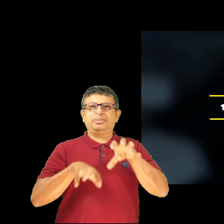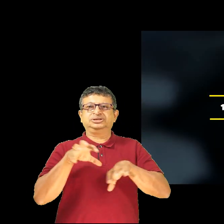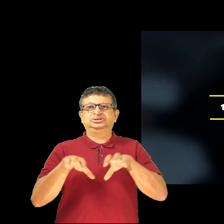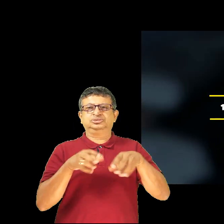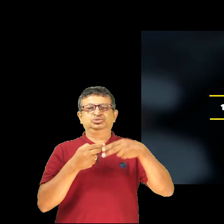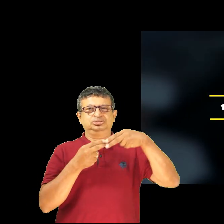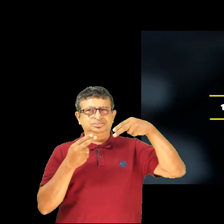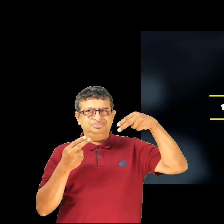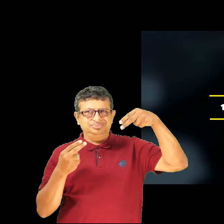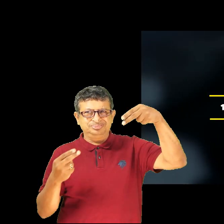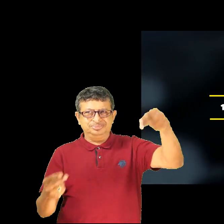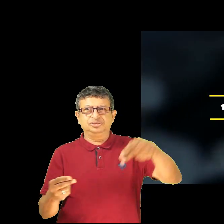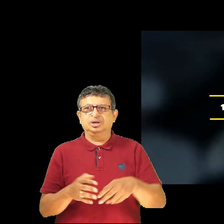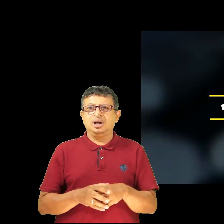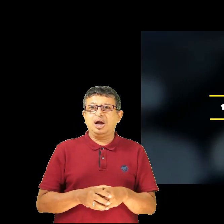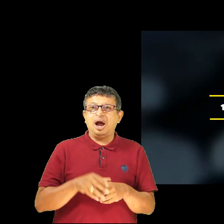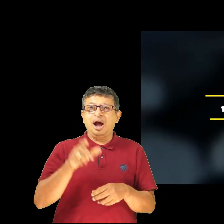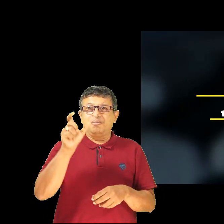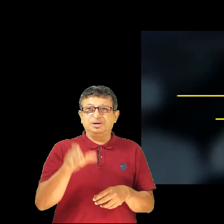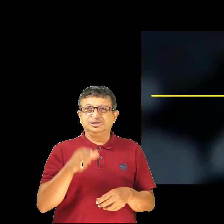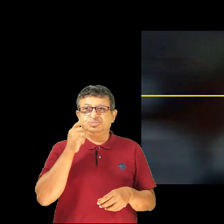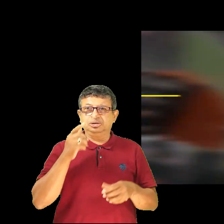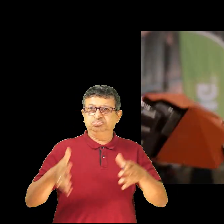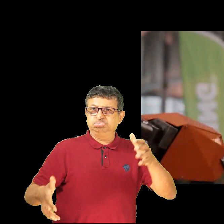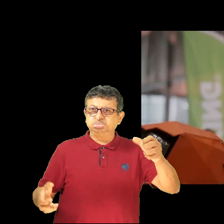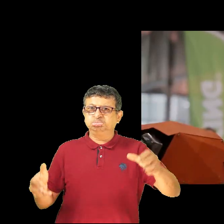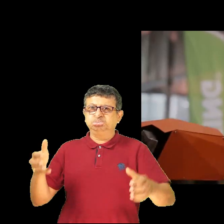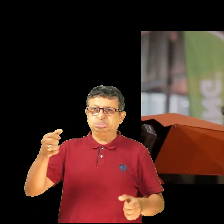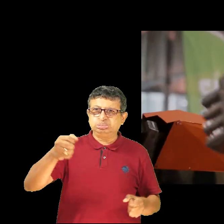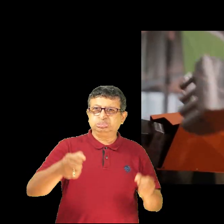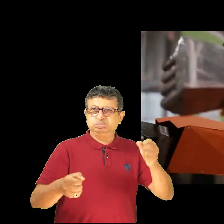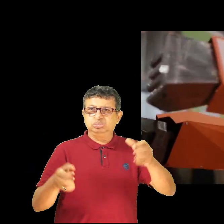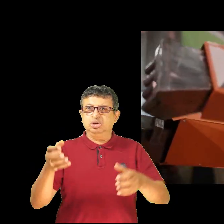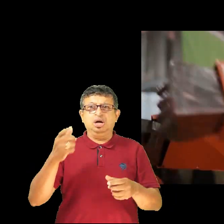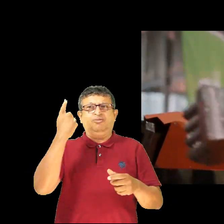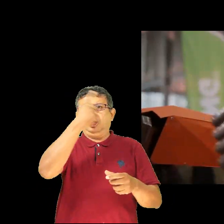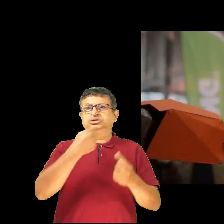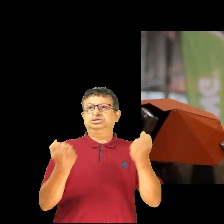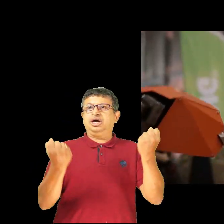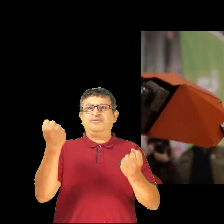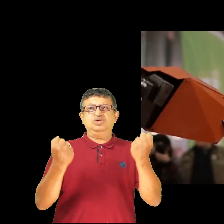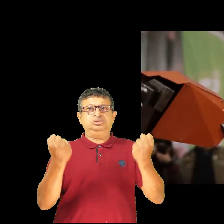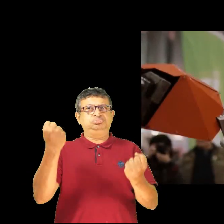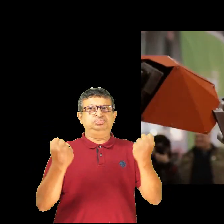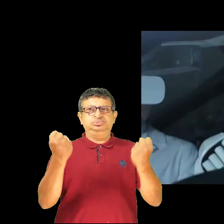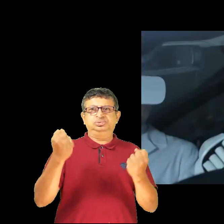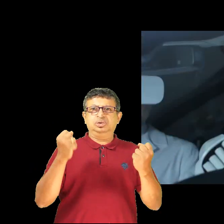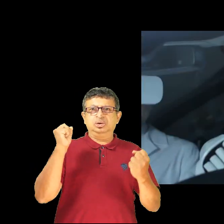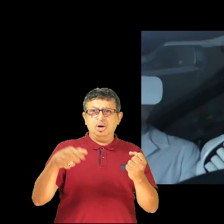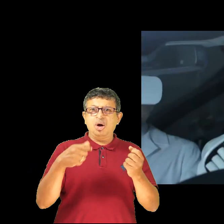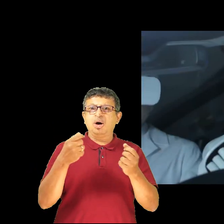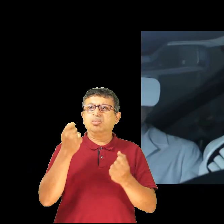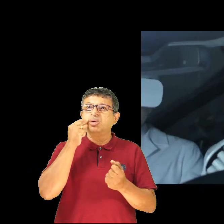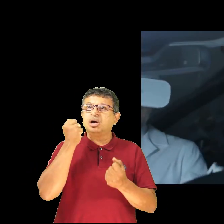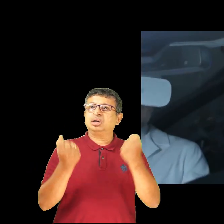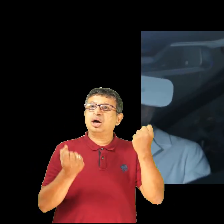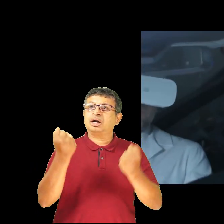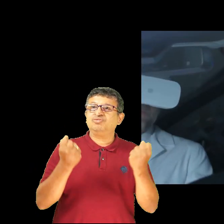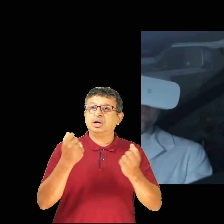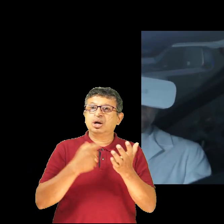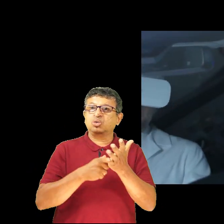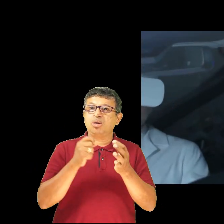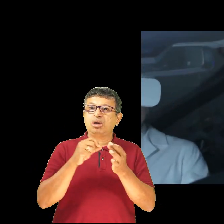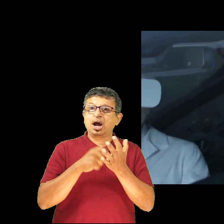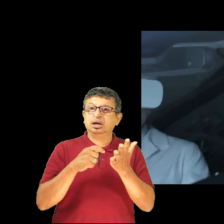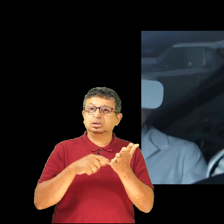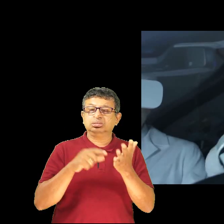note, today I'll be showing you 10 amazing robotic animals. Some of them can be easily mistaken for a real animal. And stay tuned all the way to number 1 and